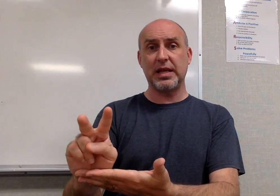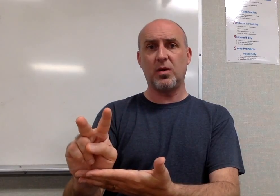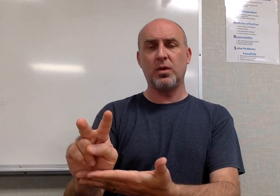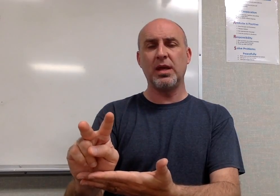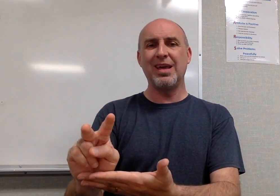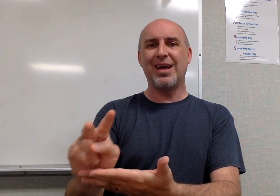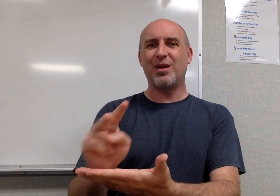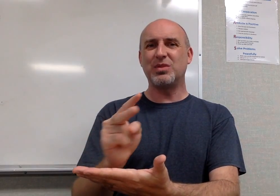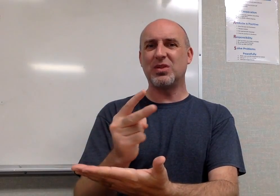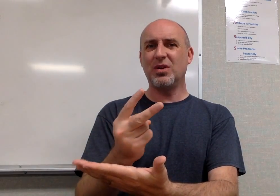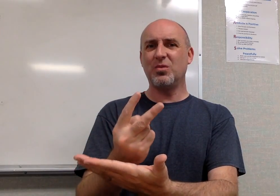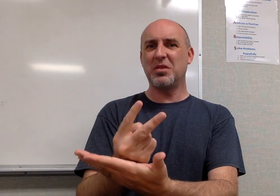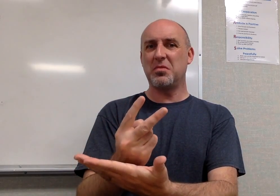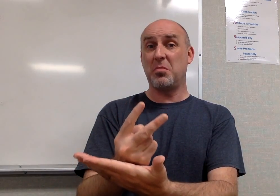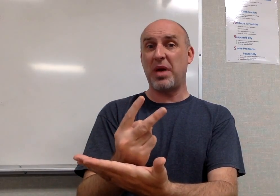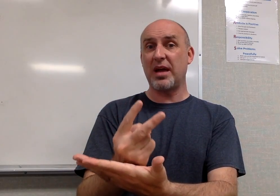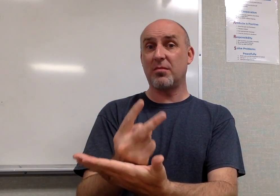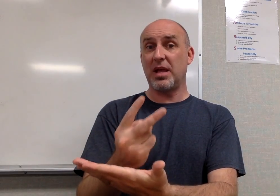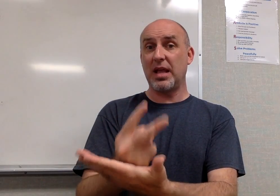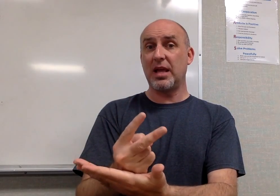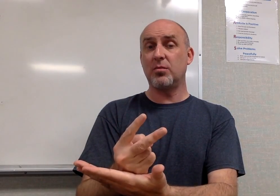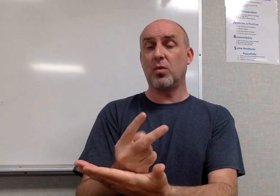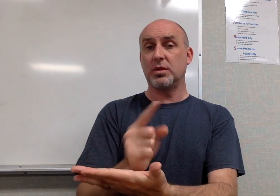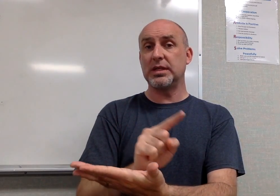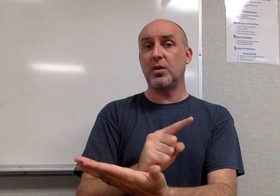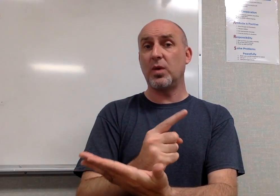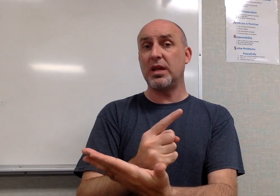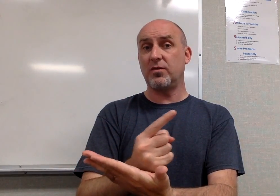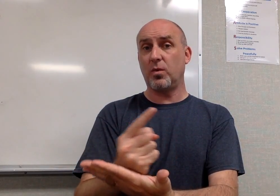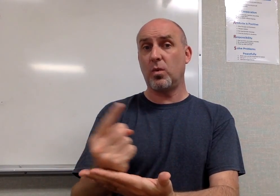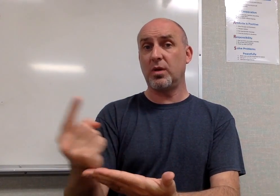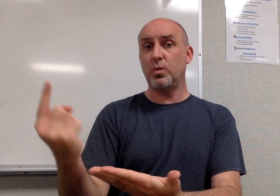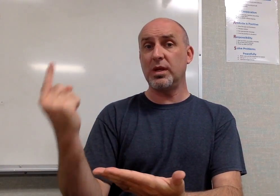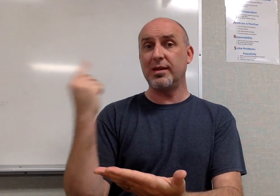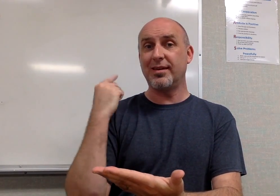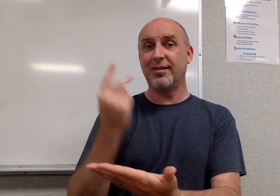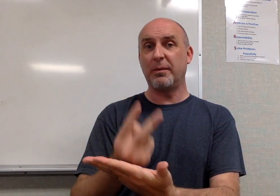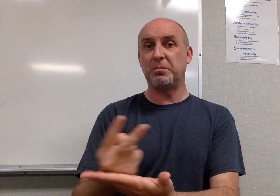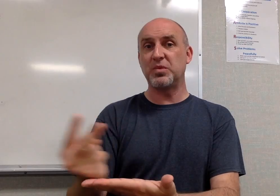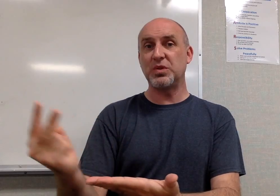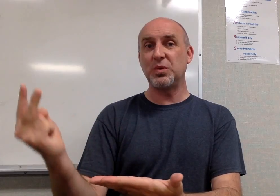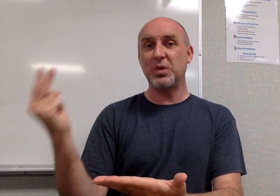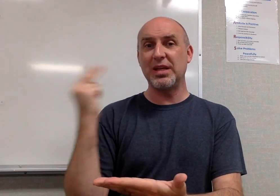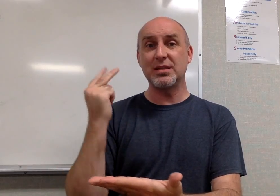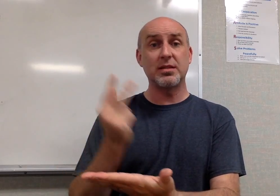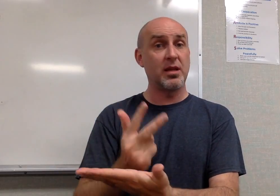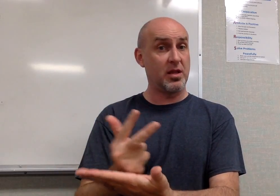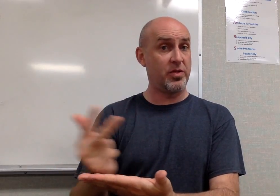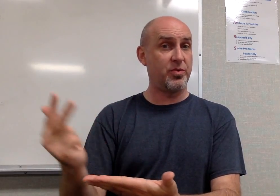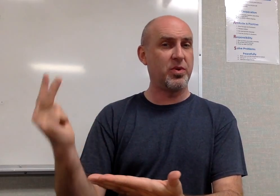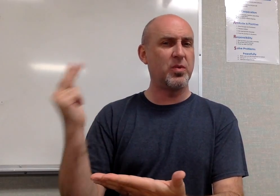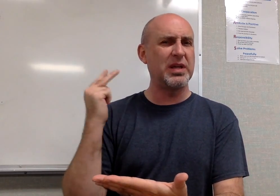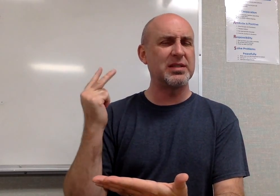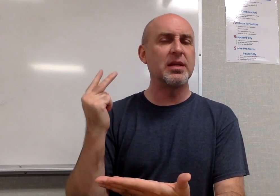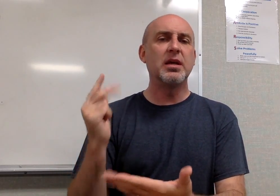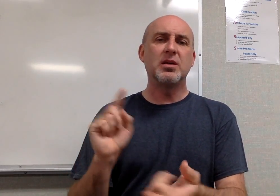down, I'm starting with the back of my hand more to get ready for 1 week, 2 weeks, 3 weeks. So